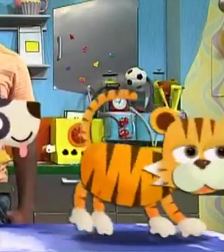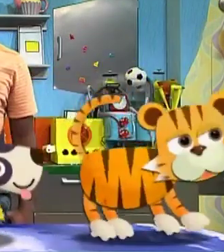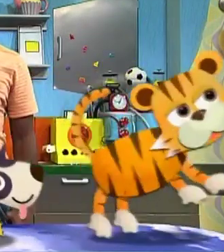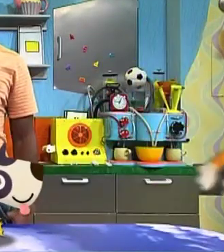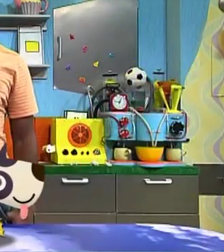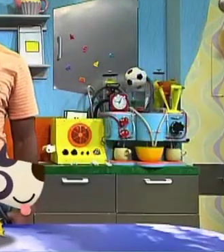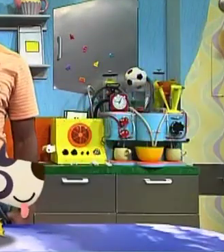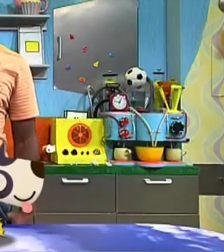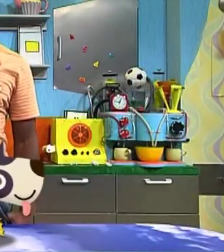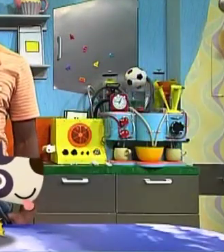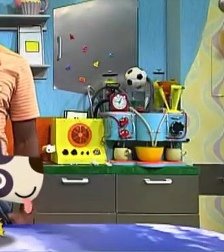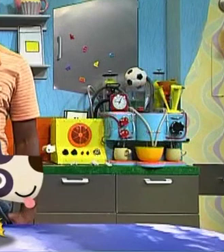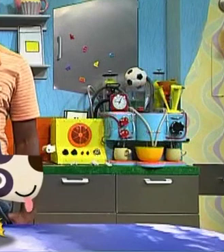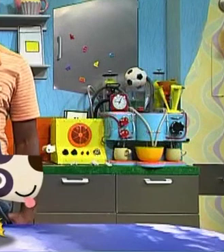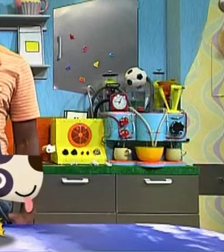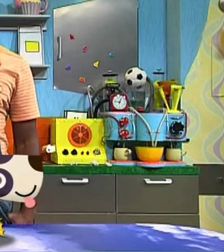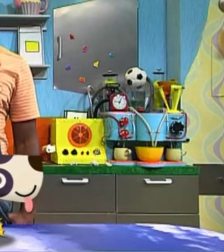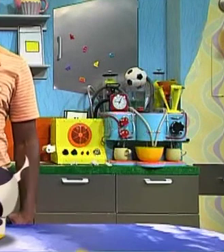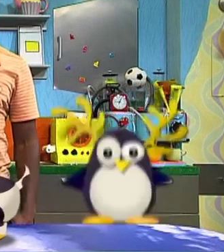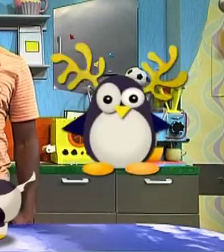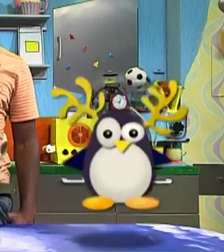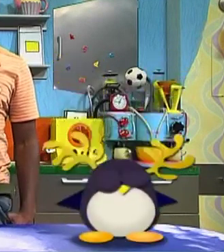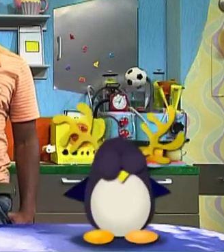Imagine if dogs had webbed feet,